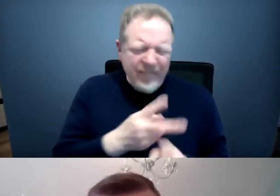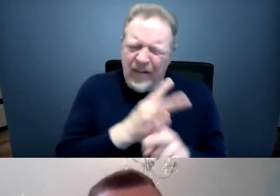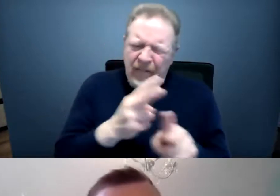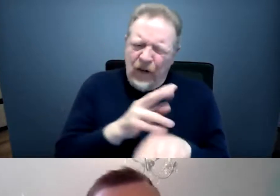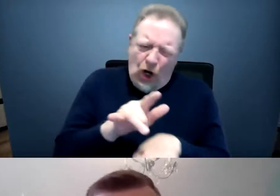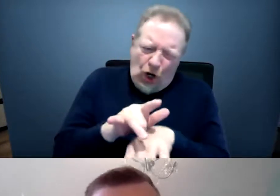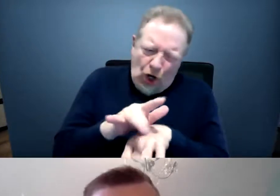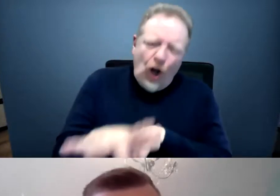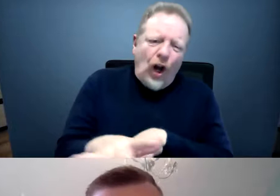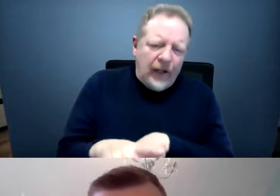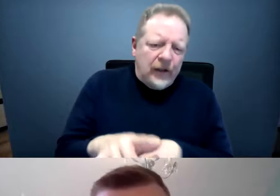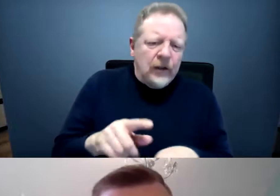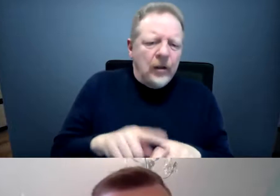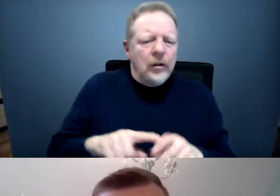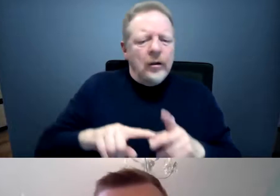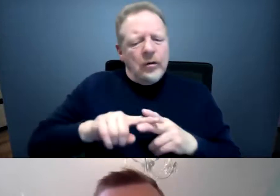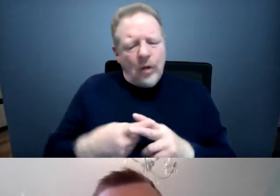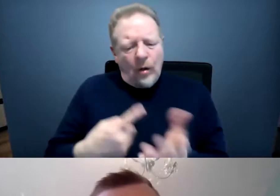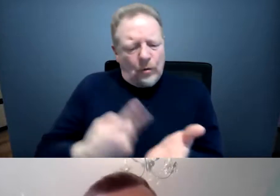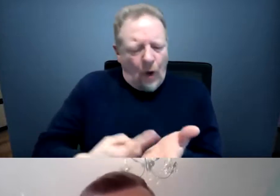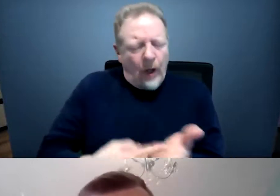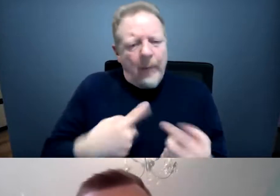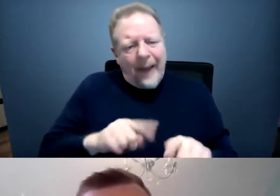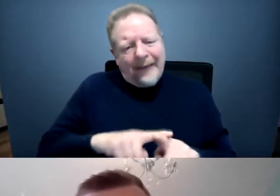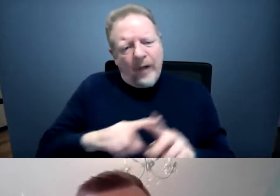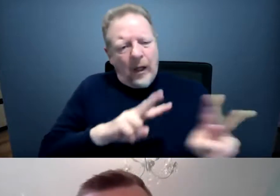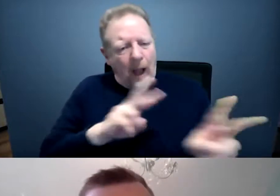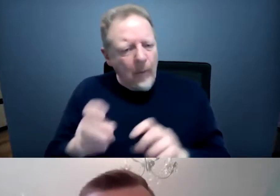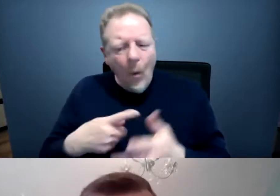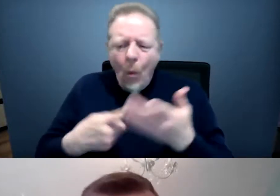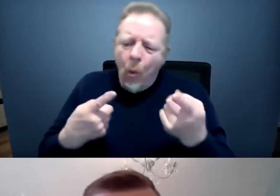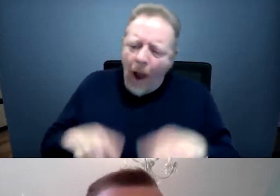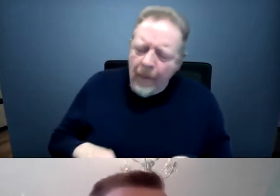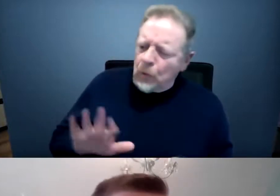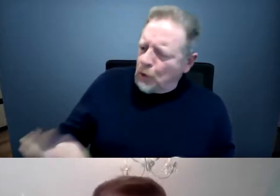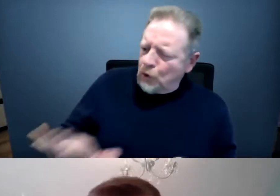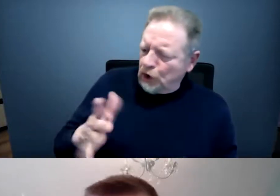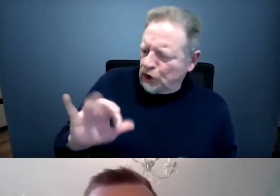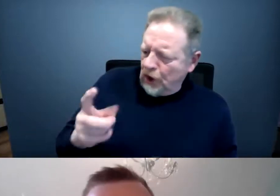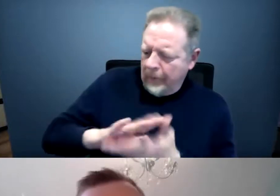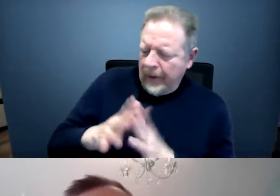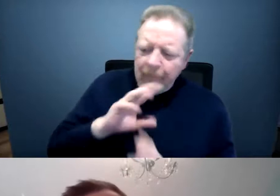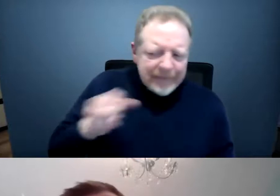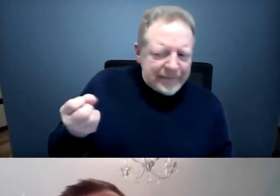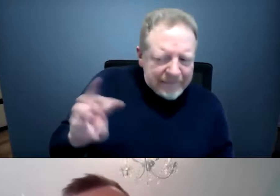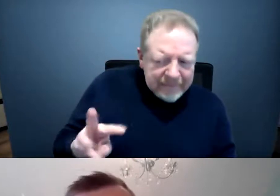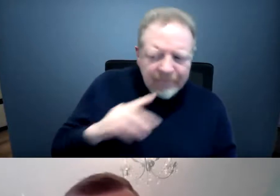really start to talk about things like this, like what's going to happen when your child's 16, 14, and they want to talk